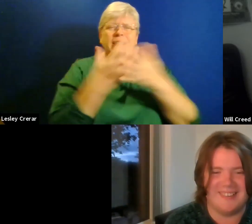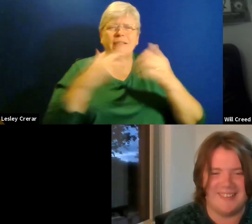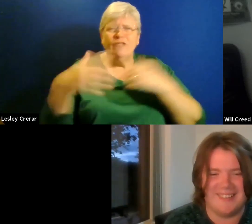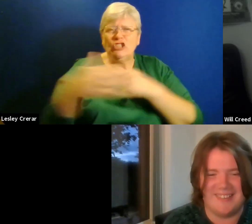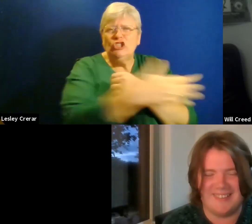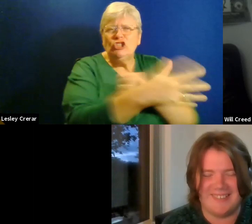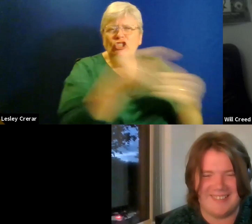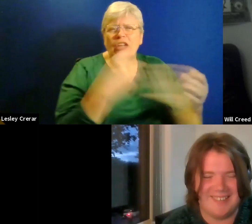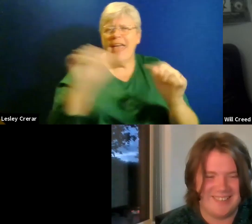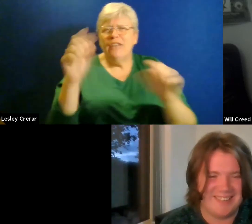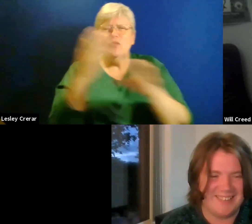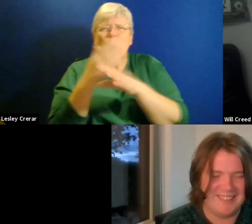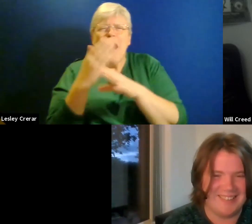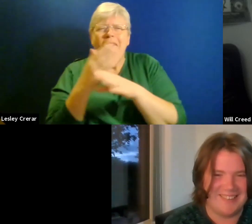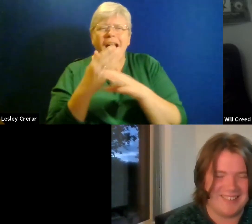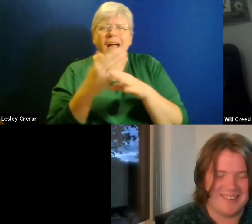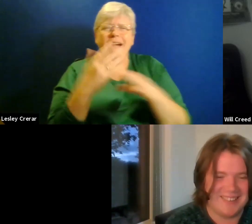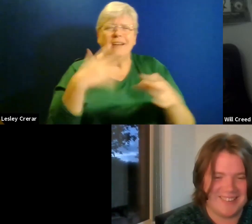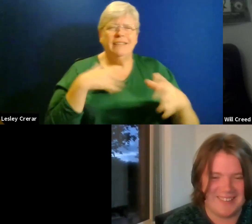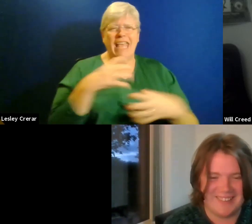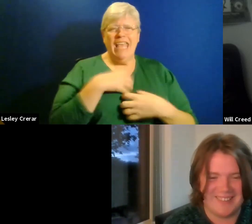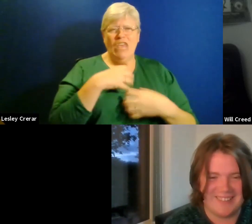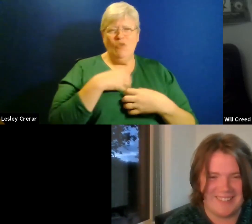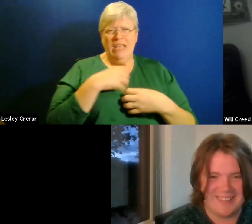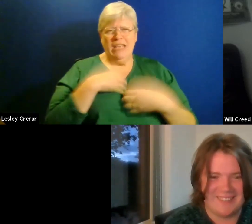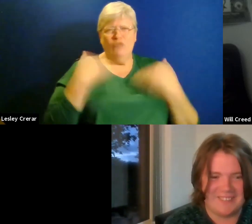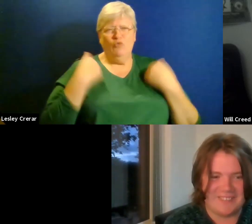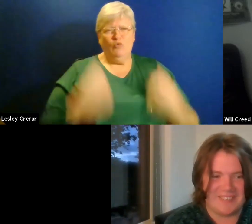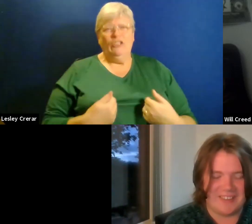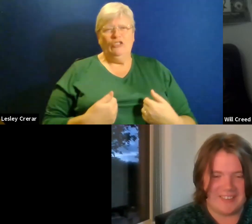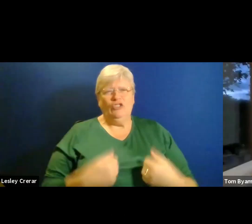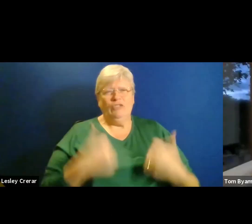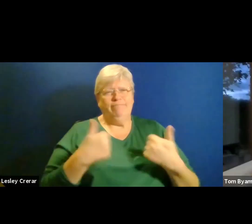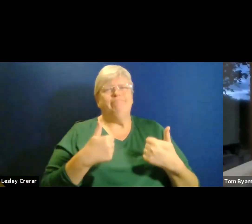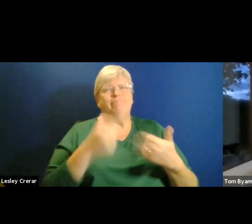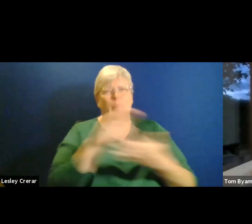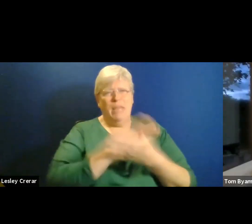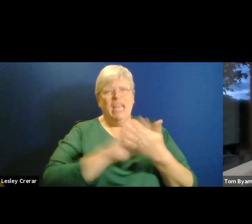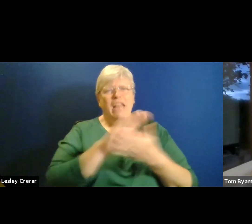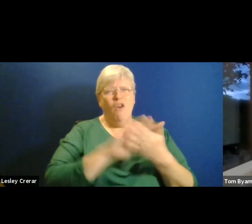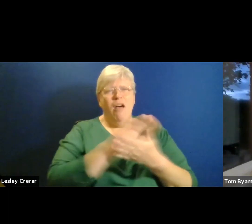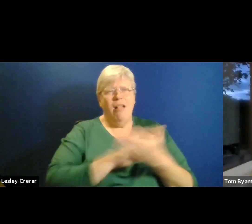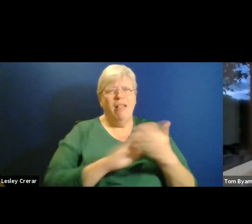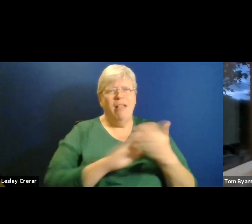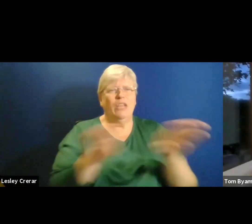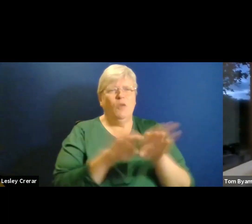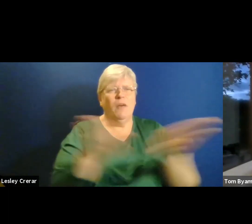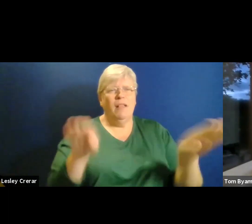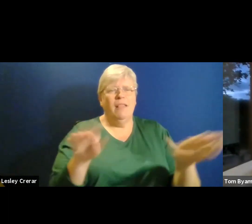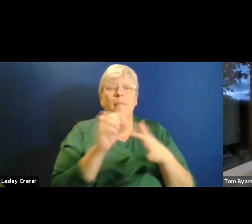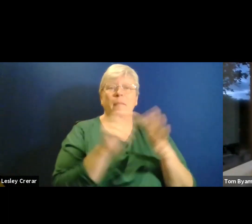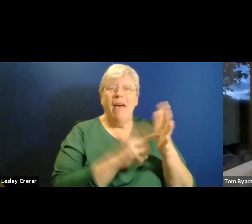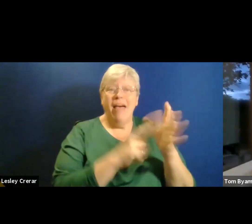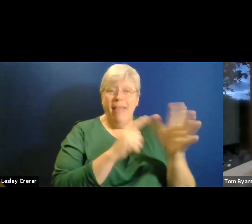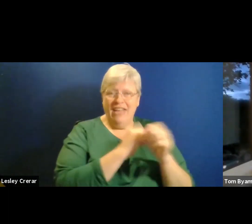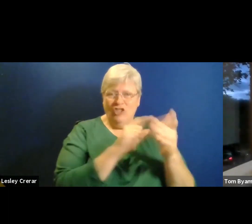is ever eerie, rich, and poignant in equal measure. Tom Byam-Shaw, everyone. Thank you. Pelagic patter, I love that.